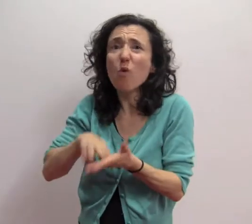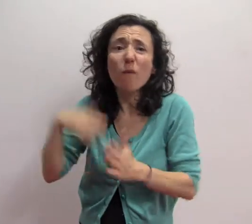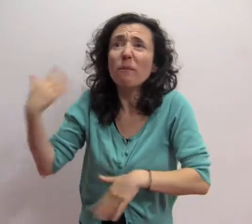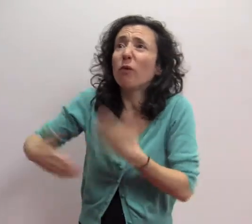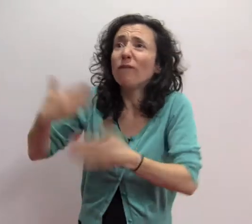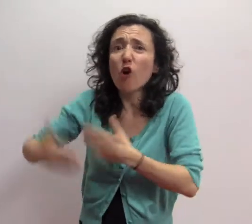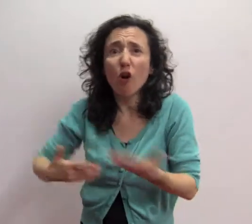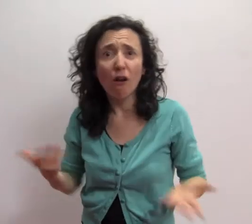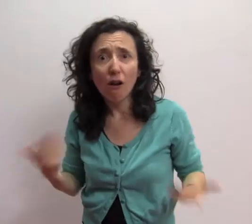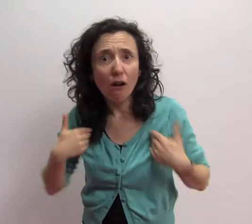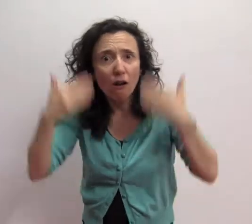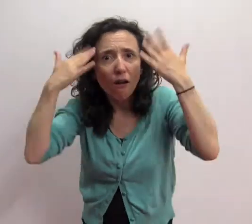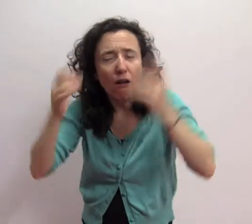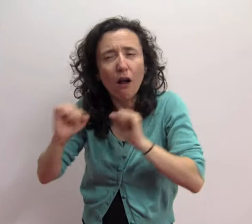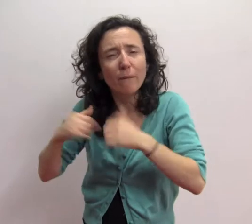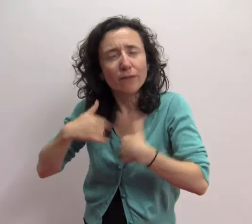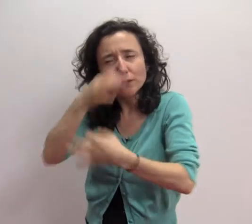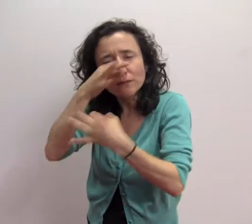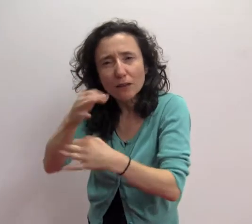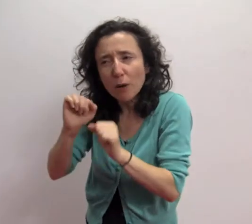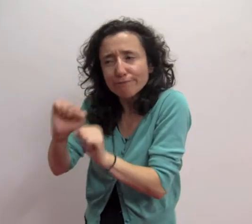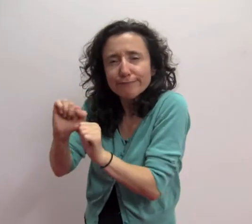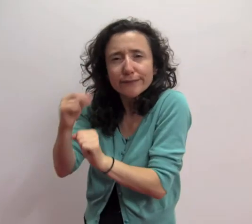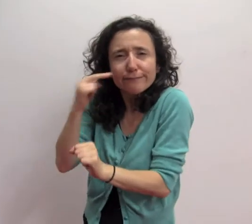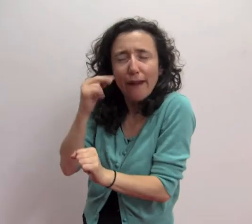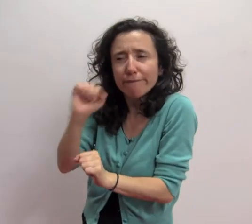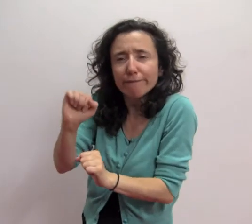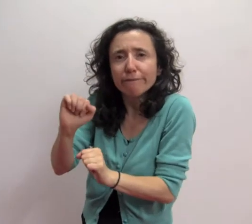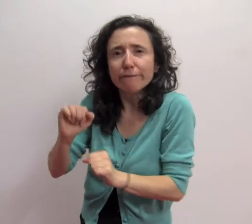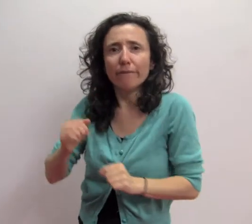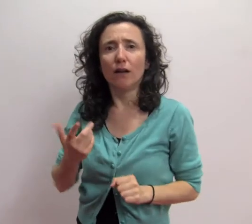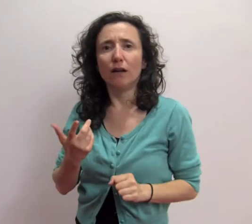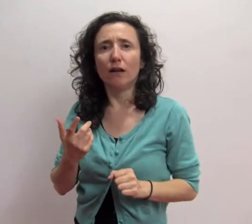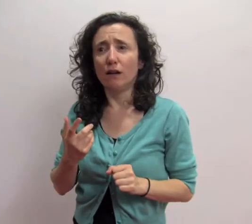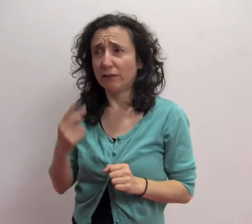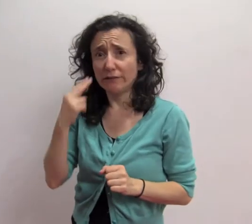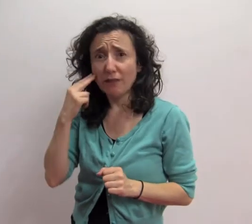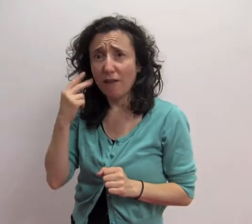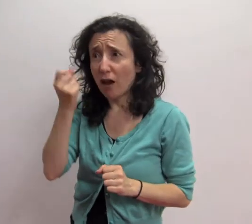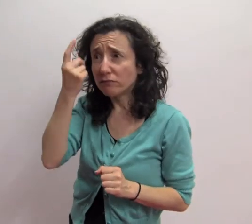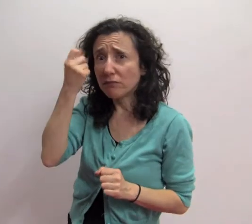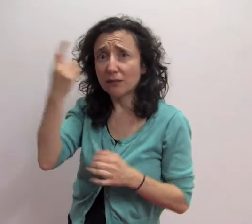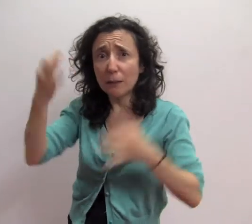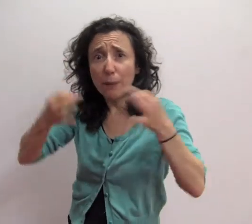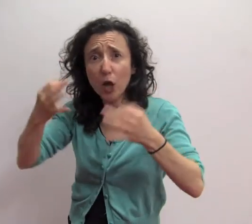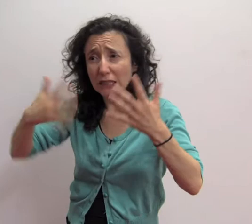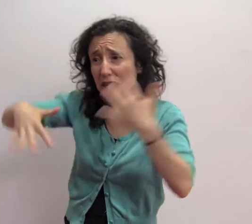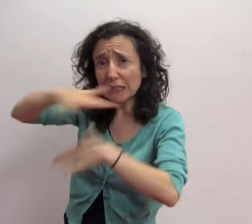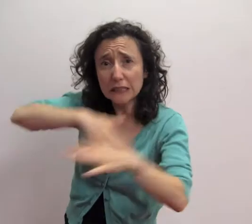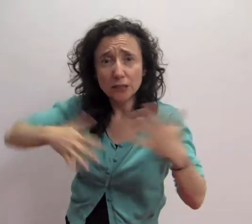the war? Or do they think the war is just normal and they just carry on with their lives? So I wanted to know what it was like from a deaf person's perspective. Did they understand